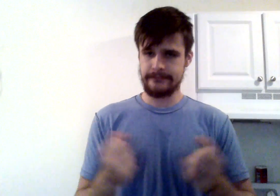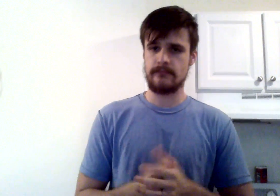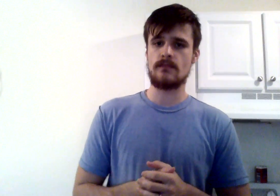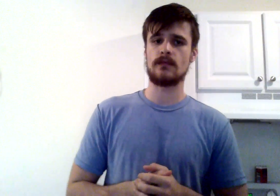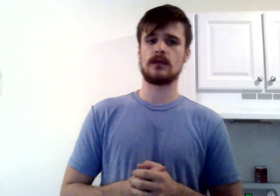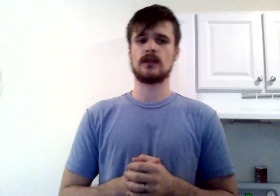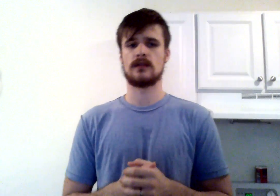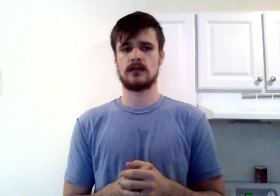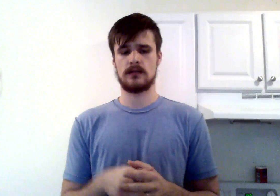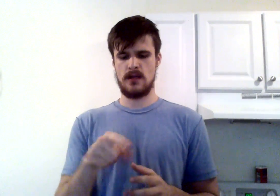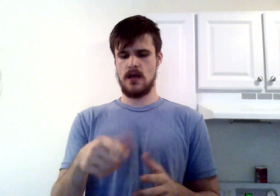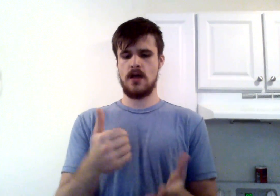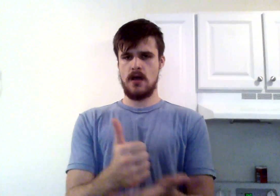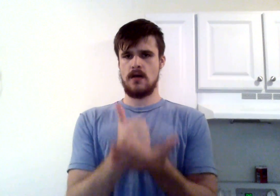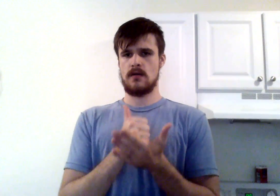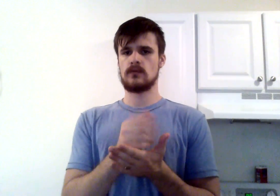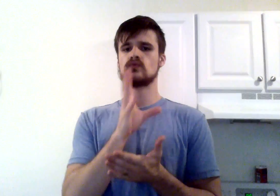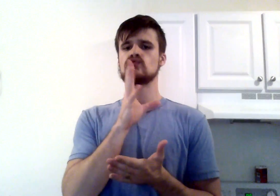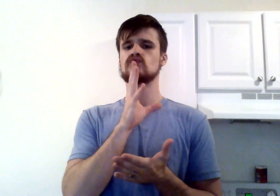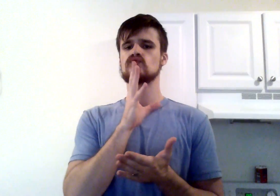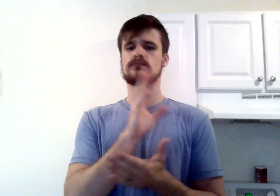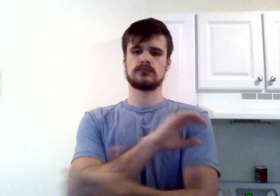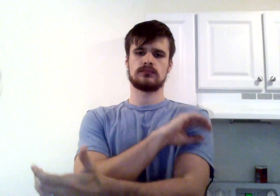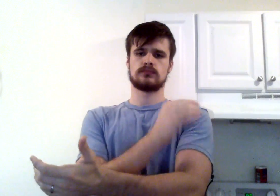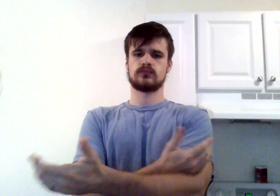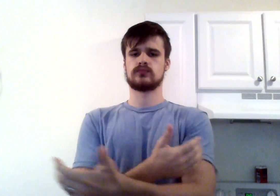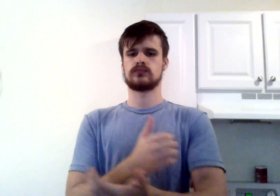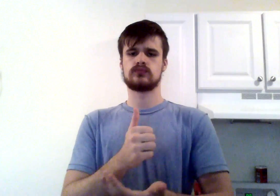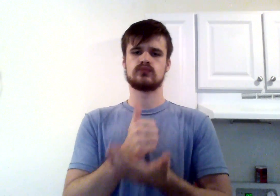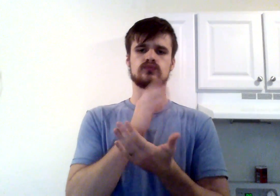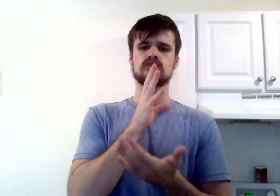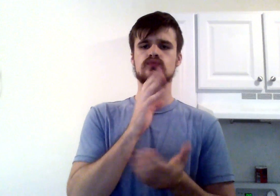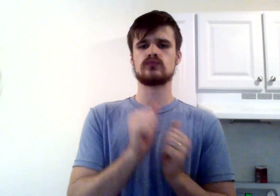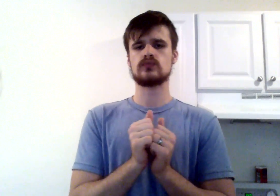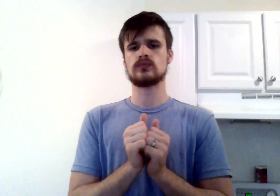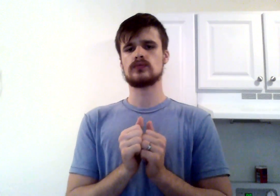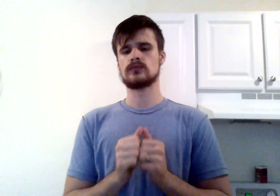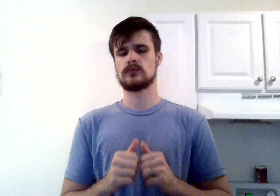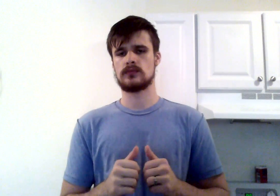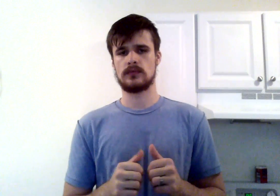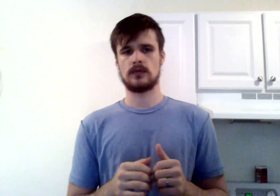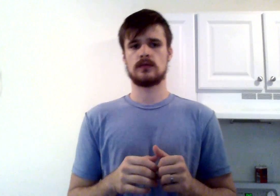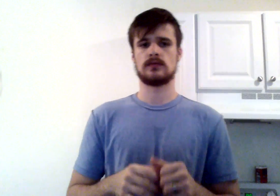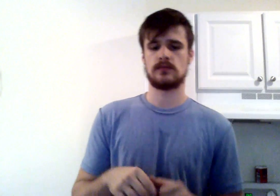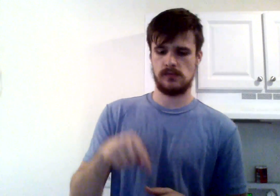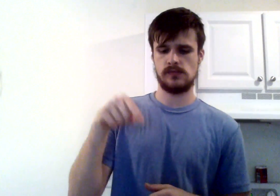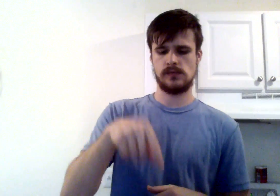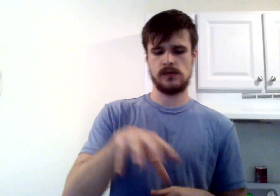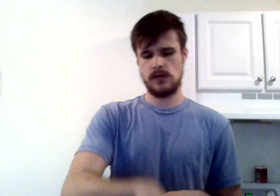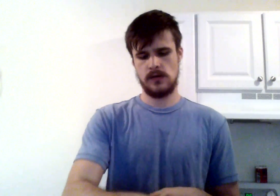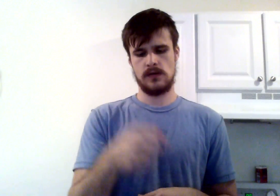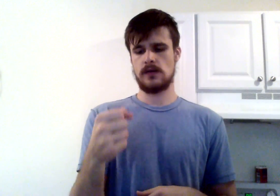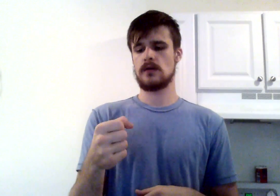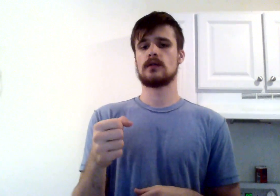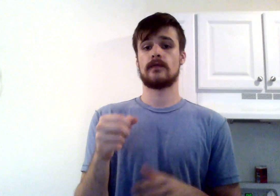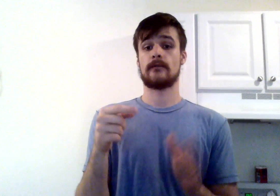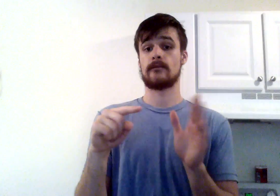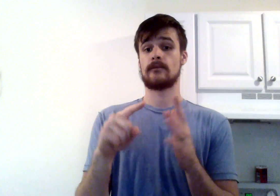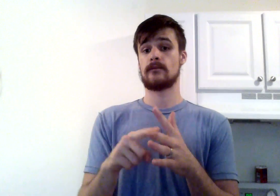speaking. Register, for example. Now, falsetto register may not be very useful most of the time. But